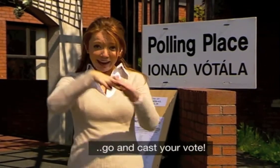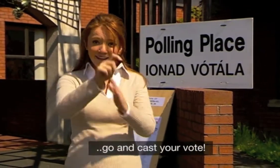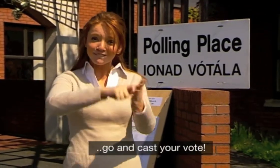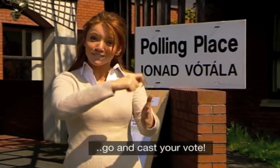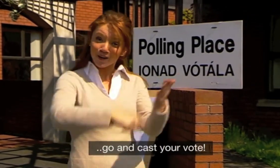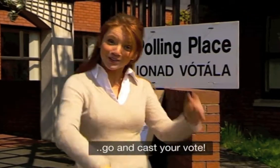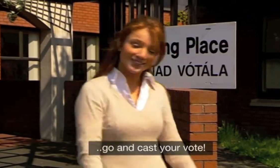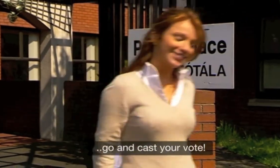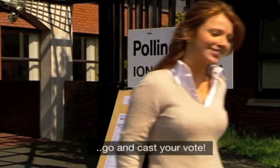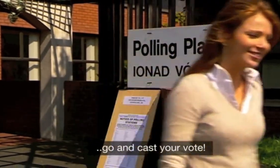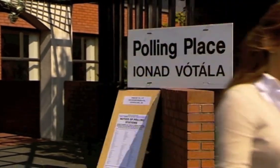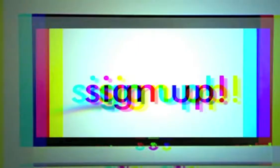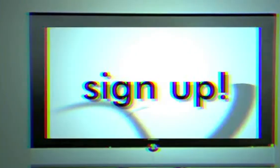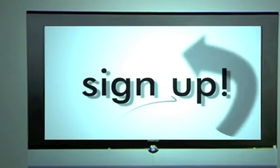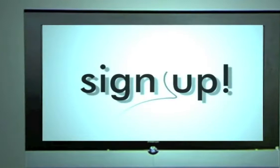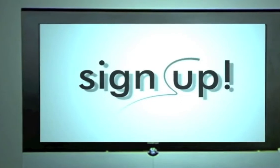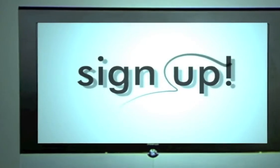go and cast your vote.